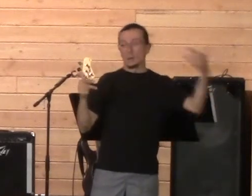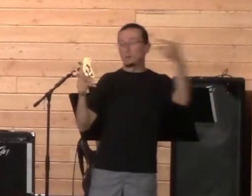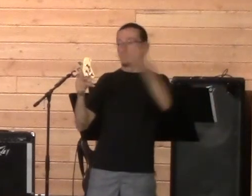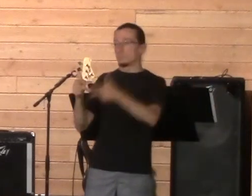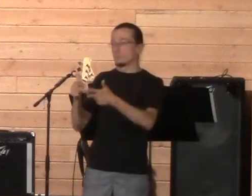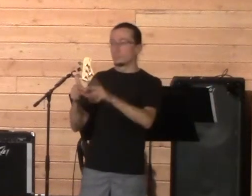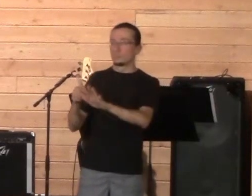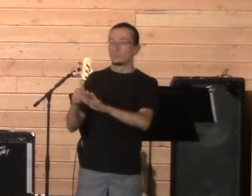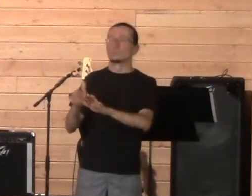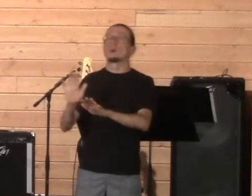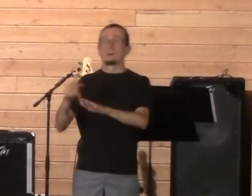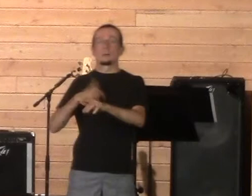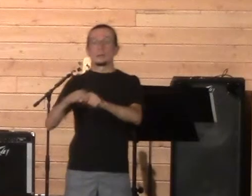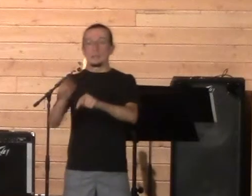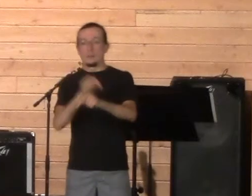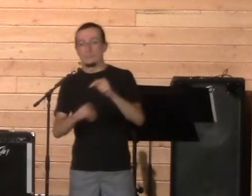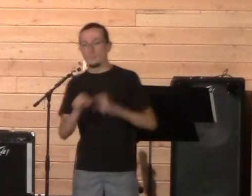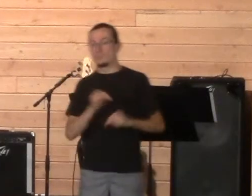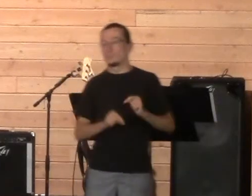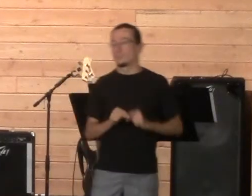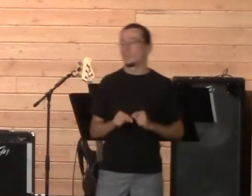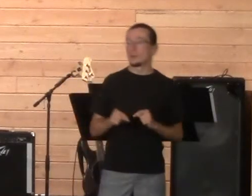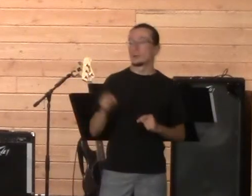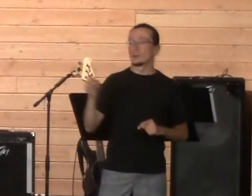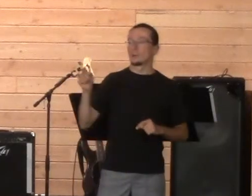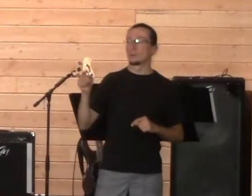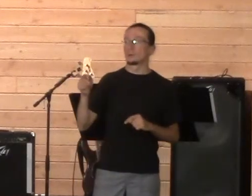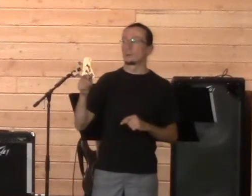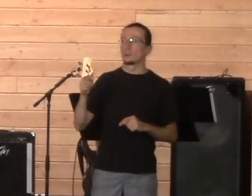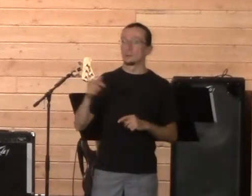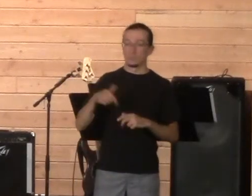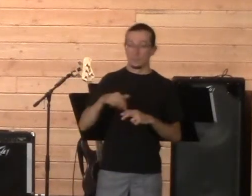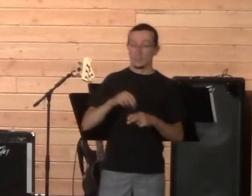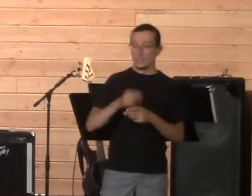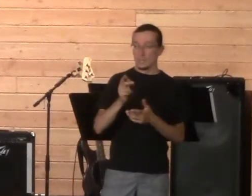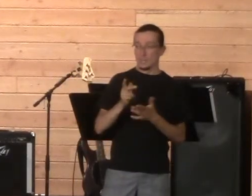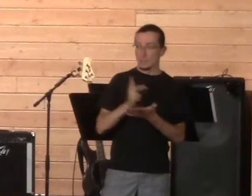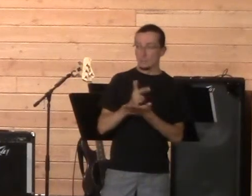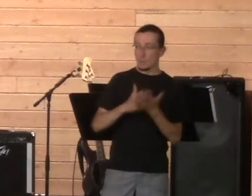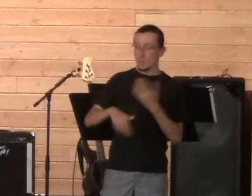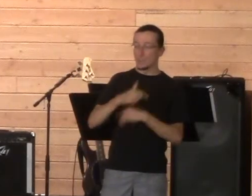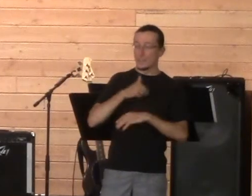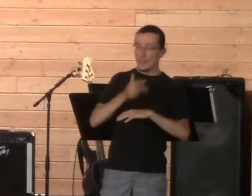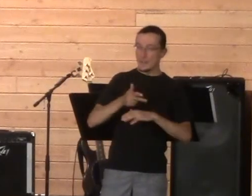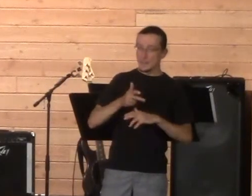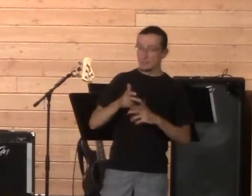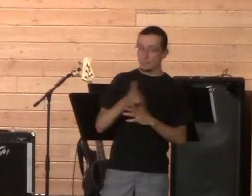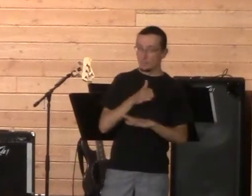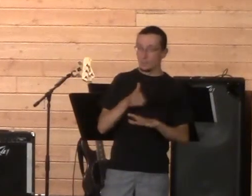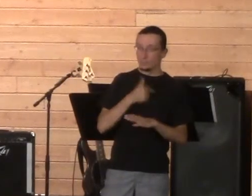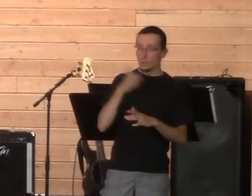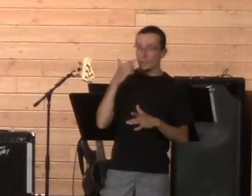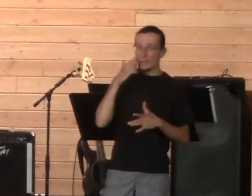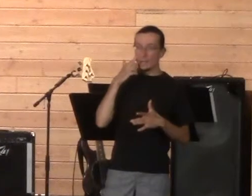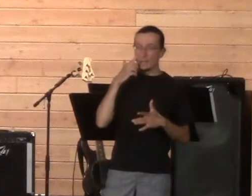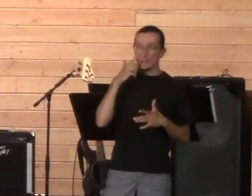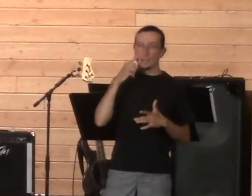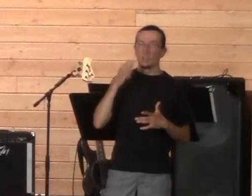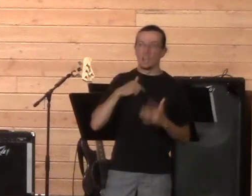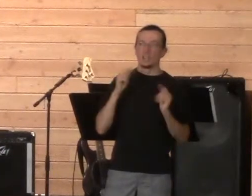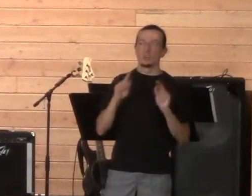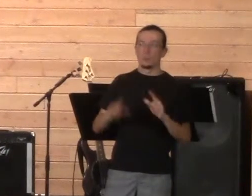let me back up. Sitting in the parking lot before I decided to go find the UPS man, I was wallowing in